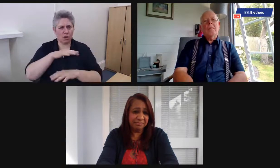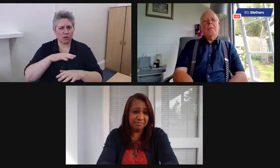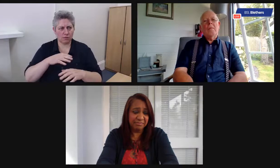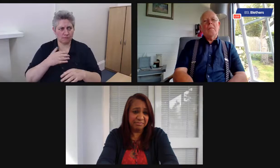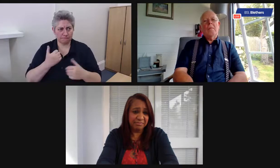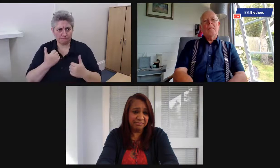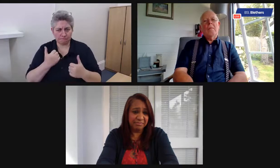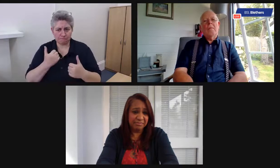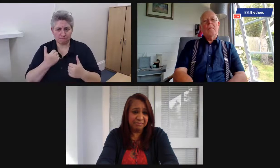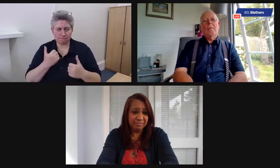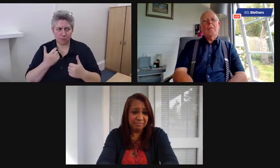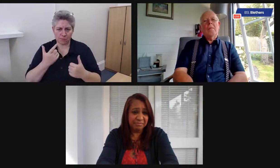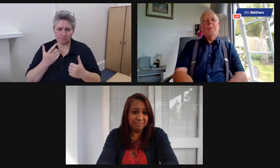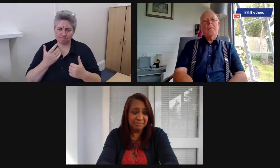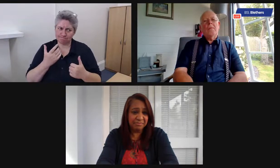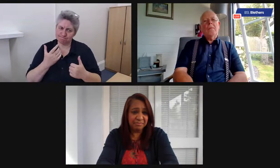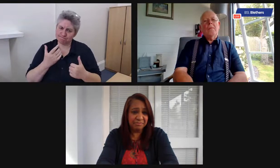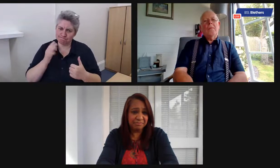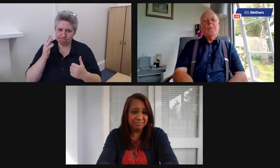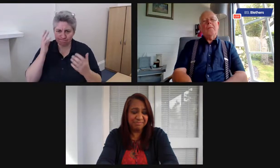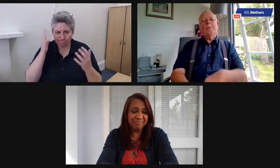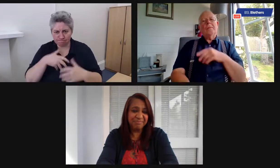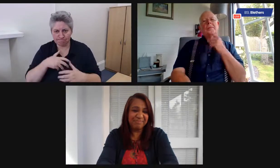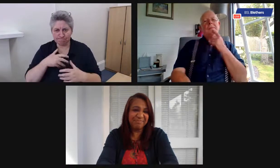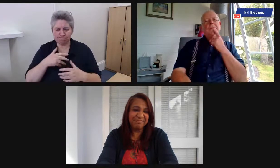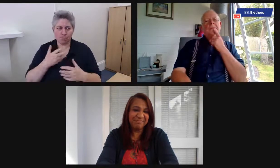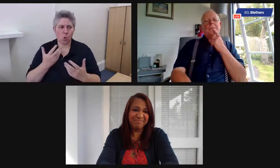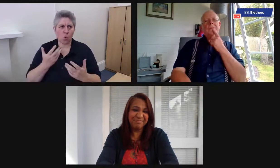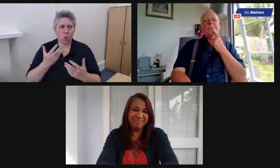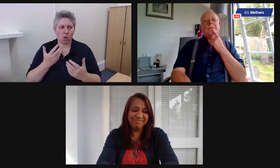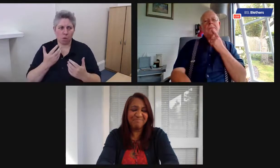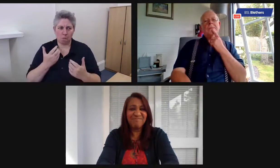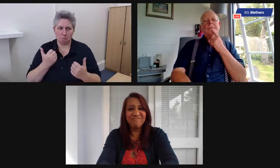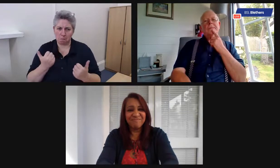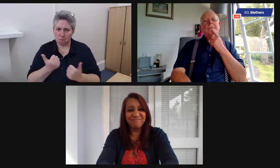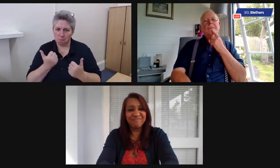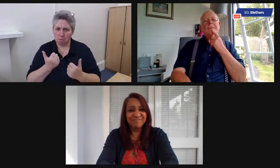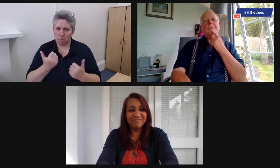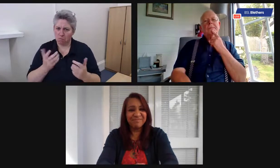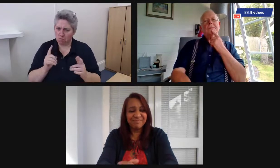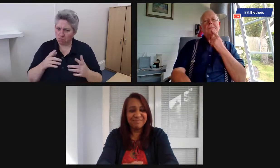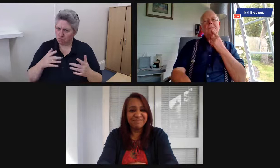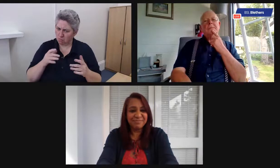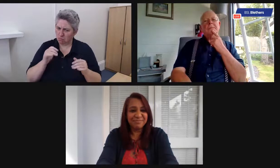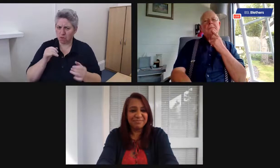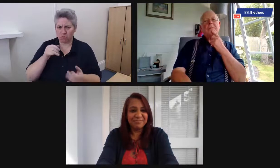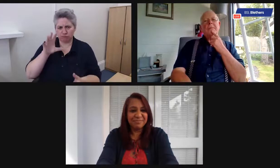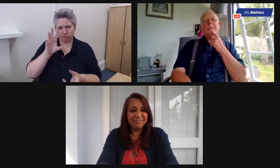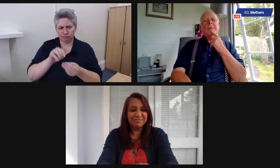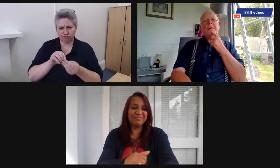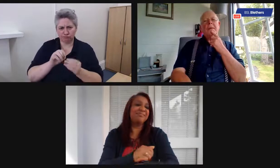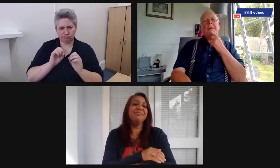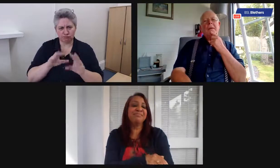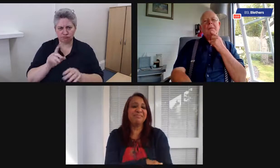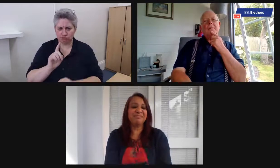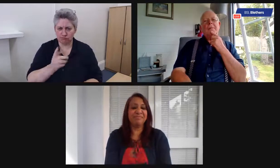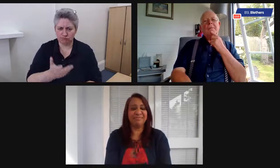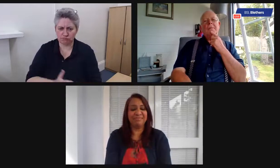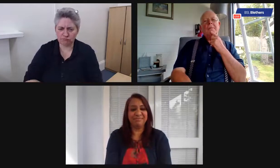both of you, when you're out in nature, are you worried as well? Or do you think we might be okay? What